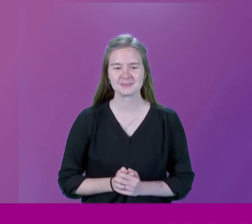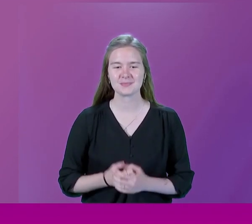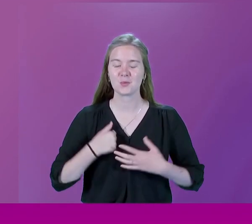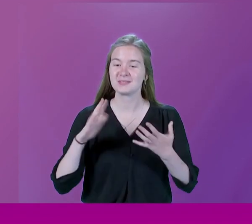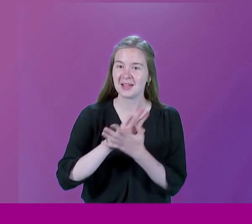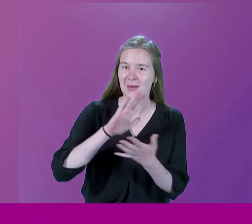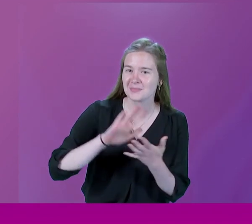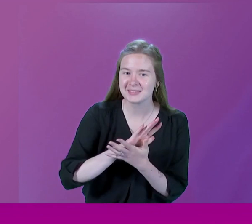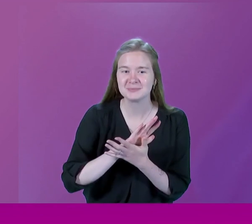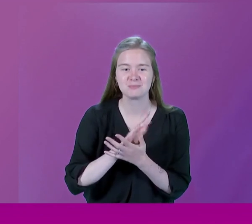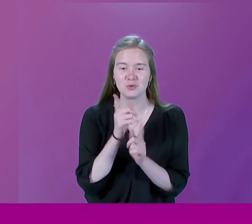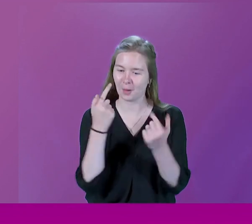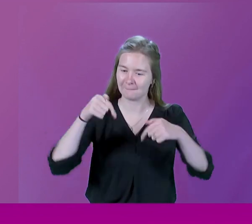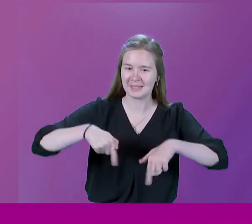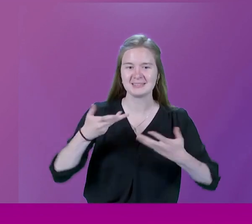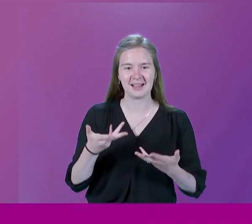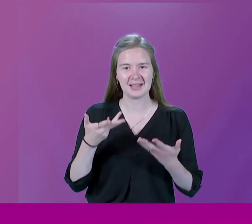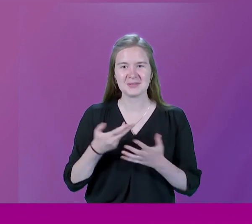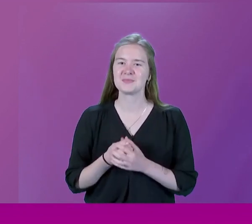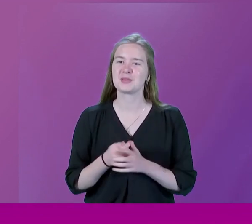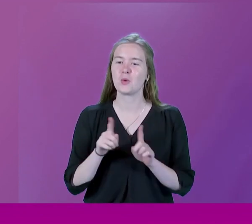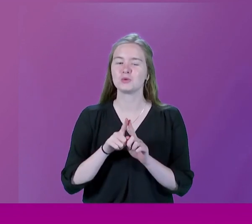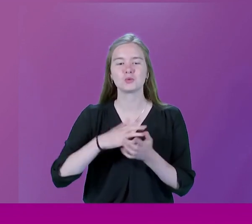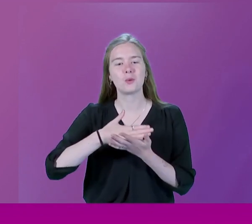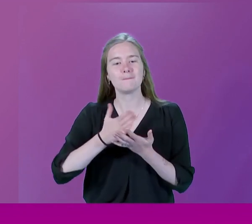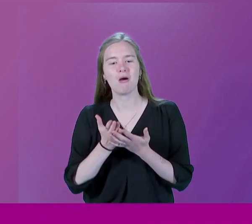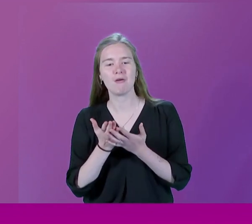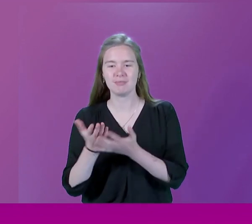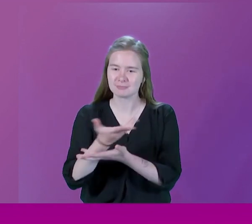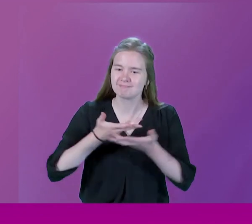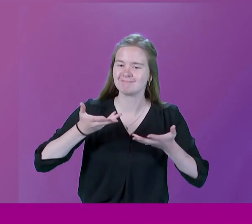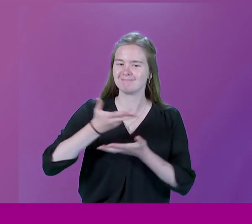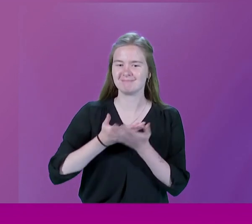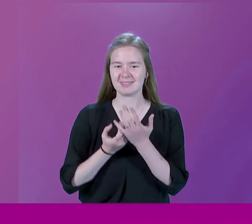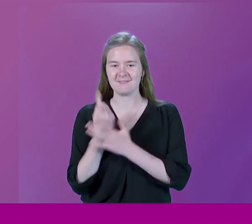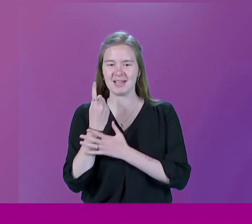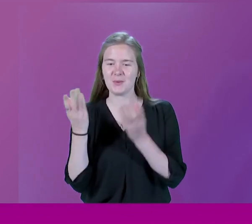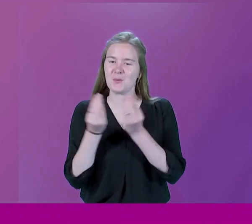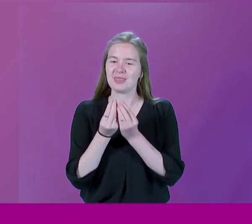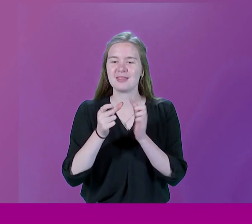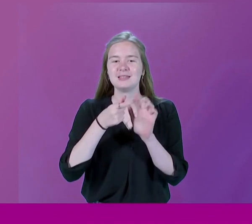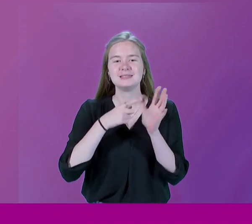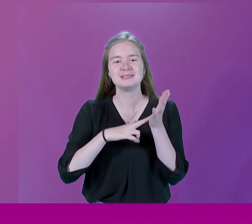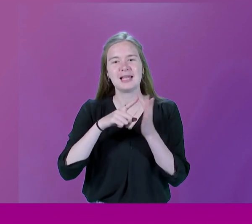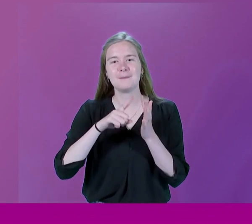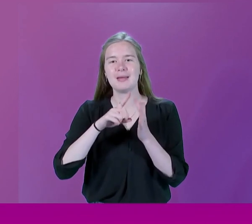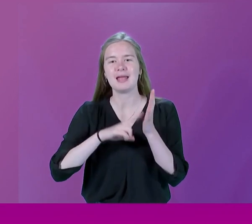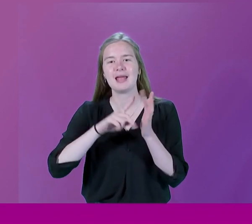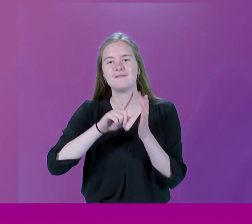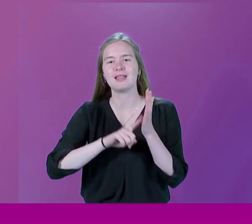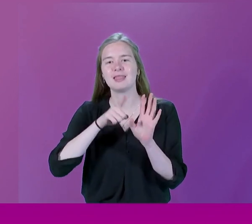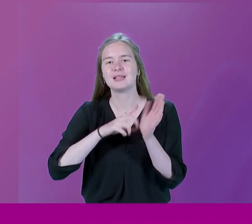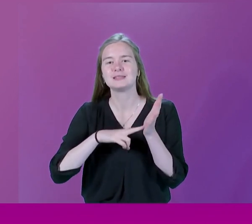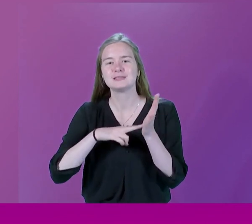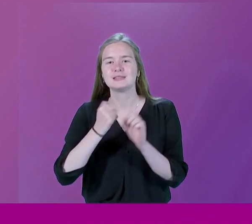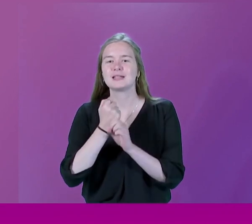We're delighted you can join us today and part of this In Conversation event with Dame Evelyn Glennie,